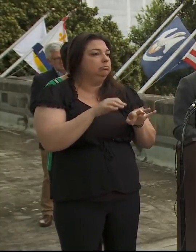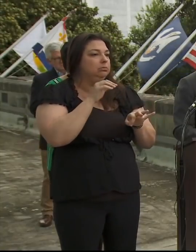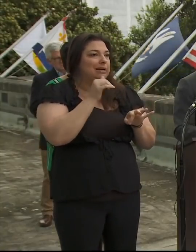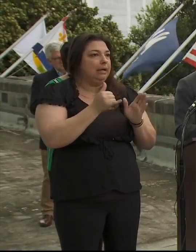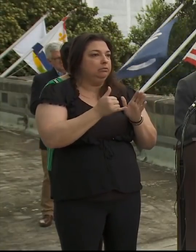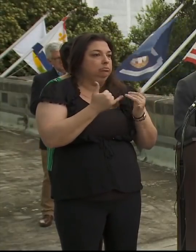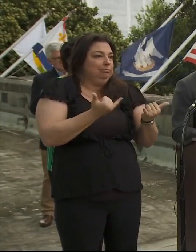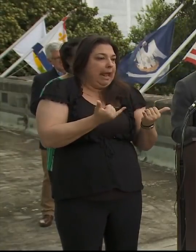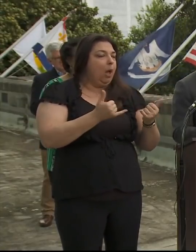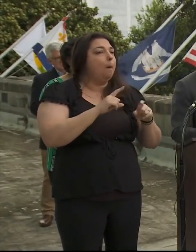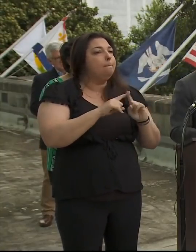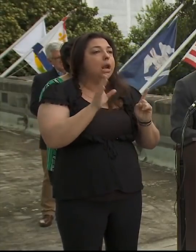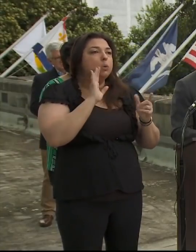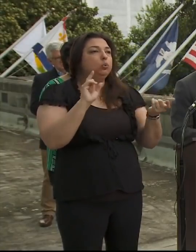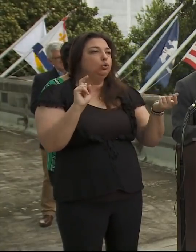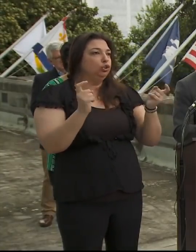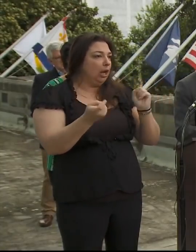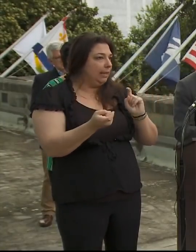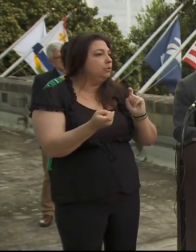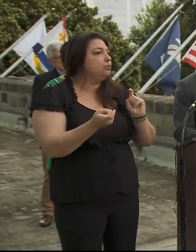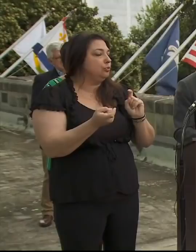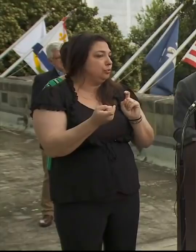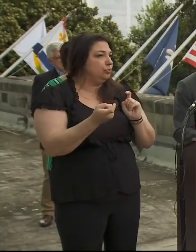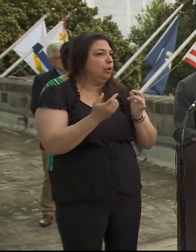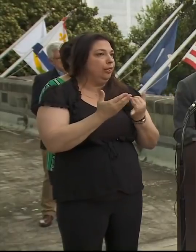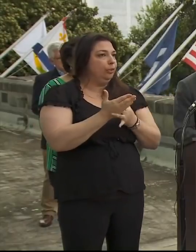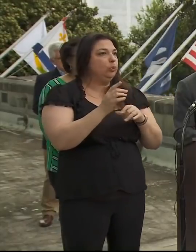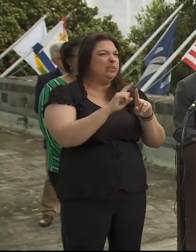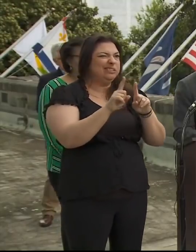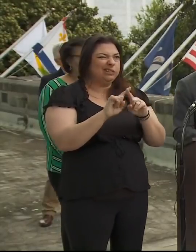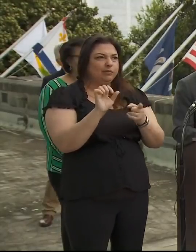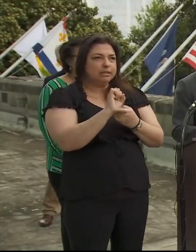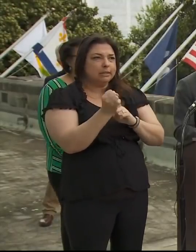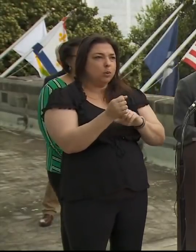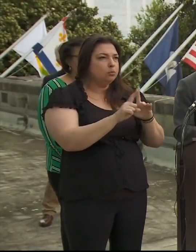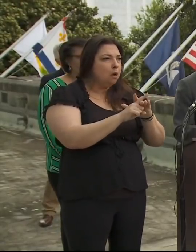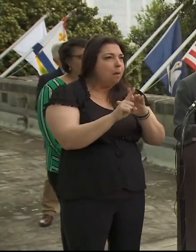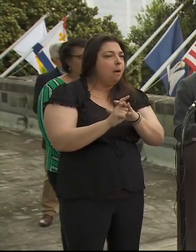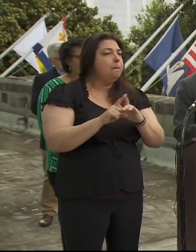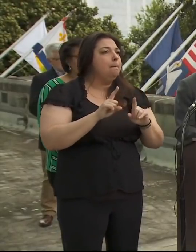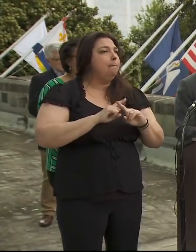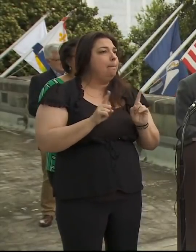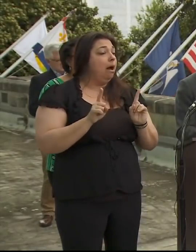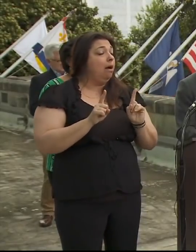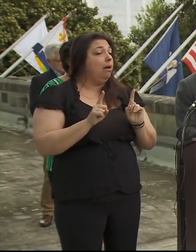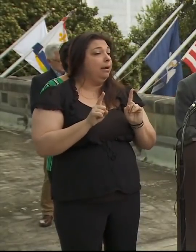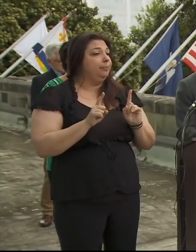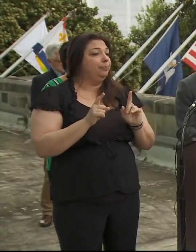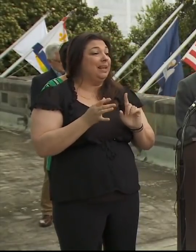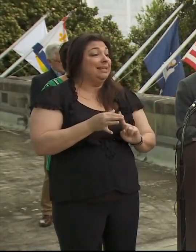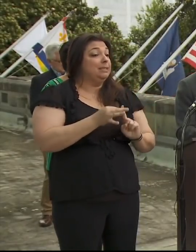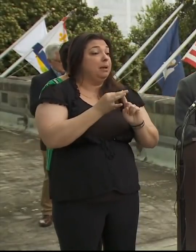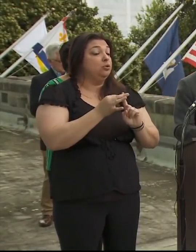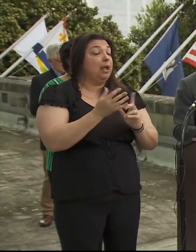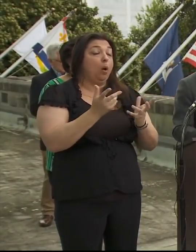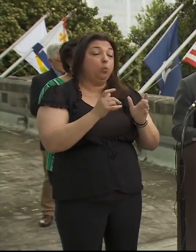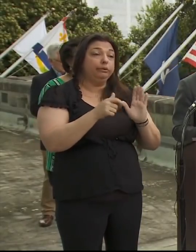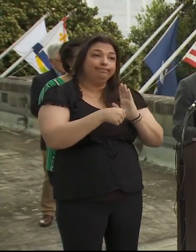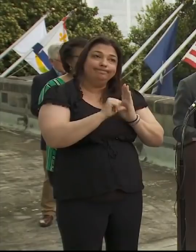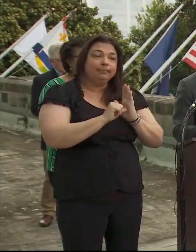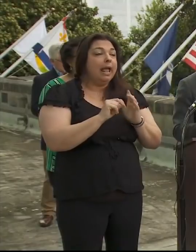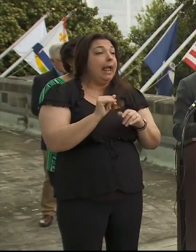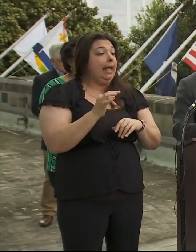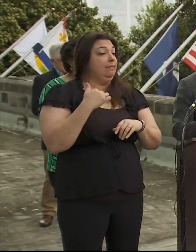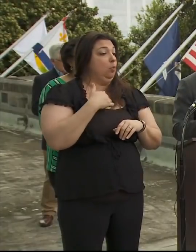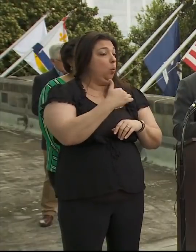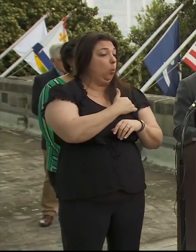current moment, and it's going to change through ever-going situations, but which especially want to articulate that if we don't make